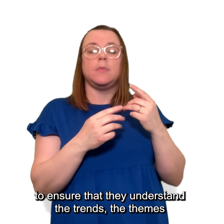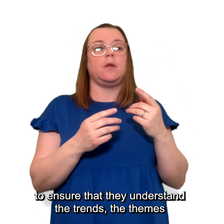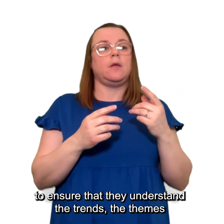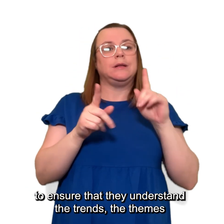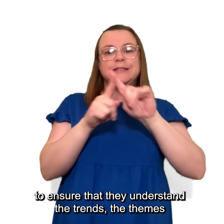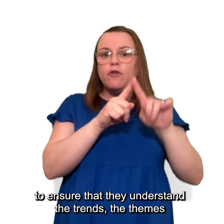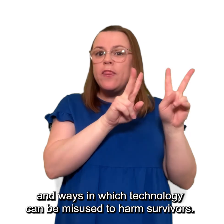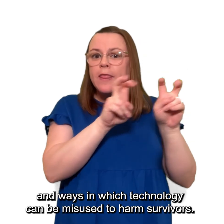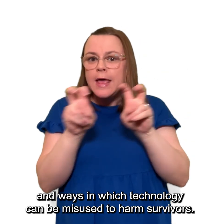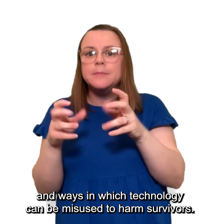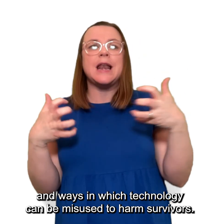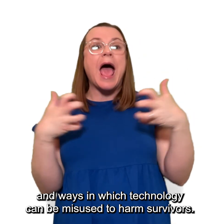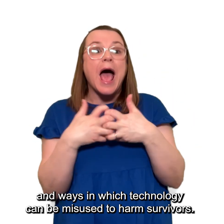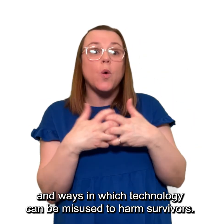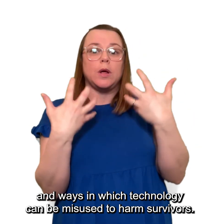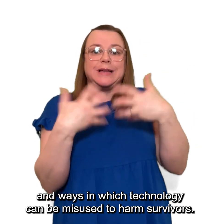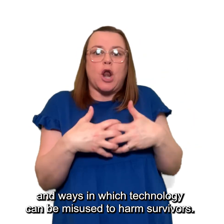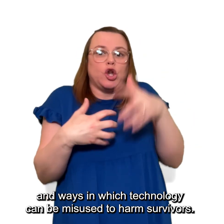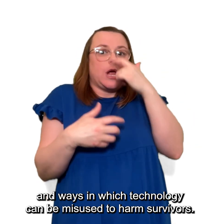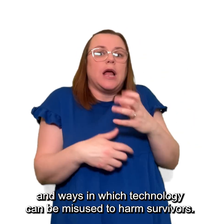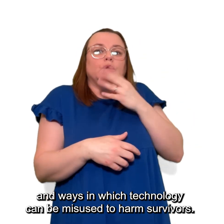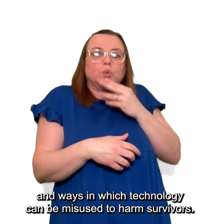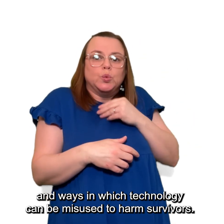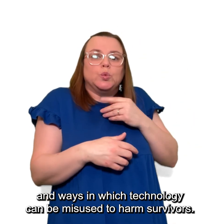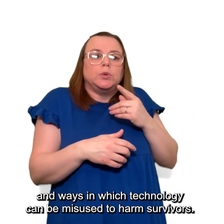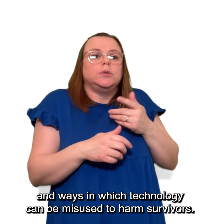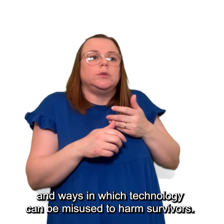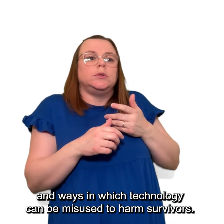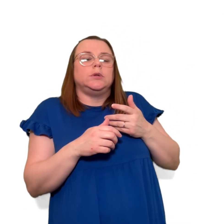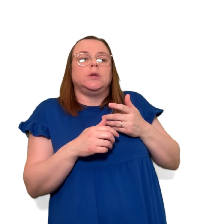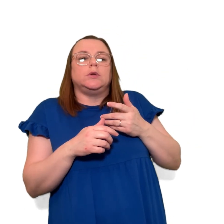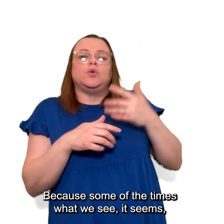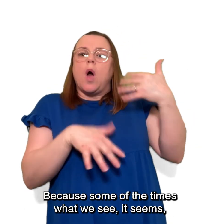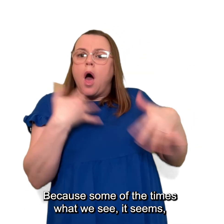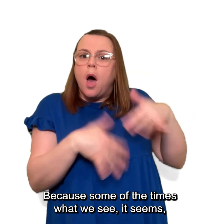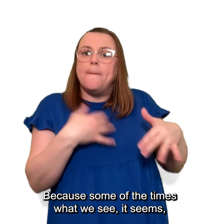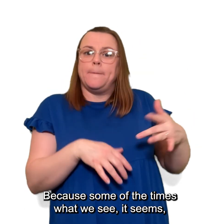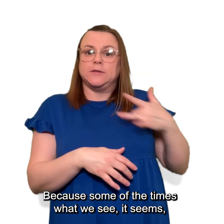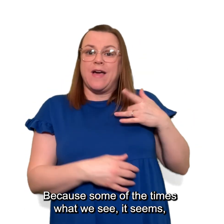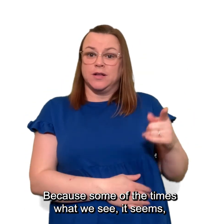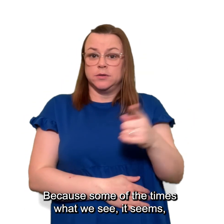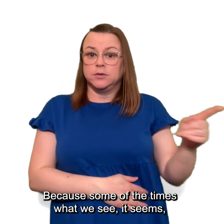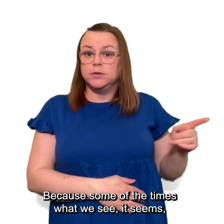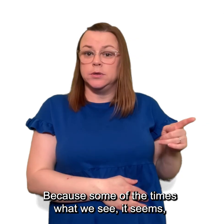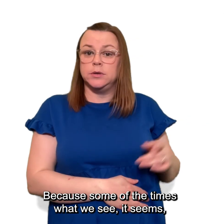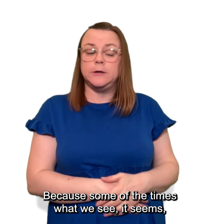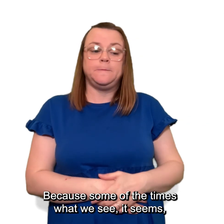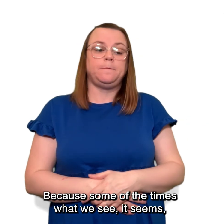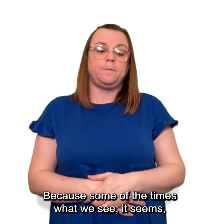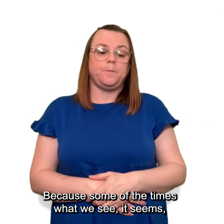the trends, the themes and ways in which technology can be misused to harm survivors. Because some of the times what we